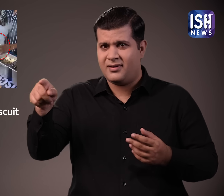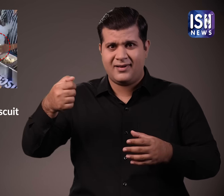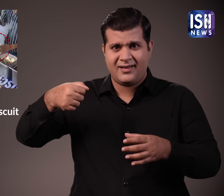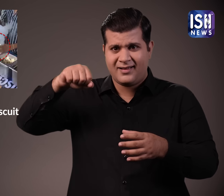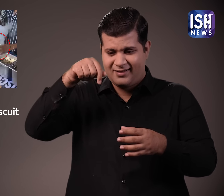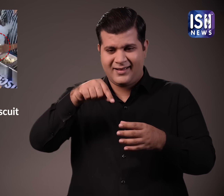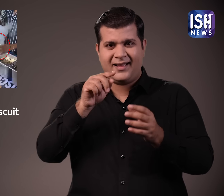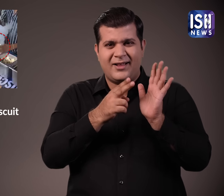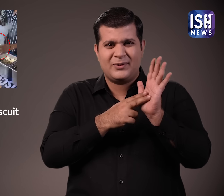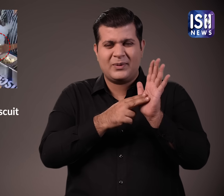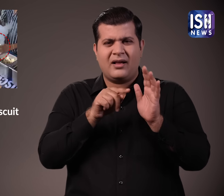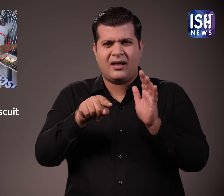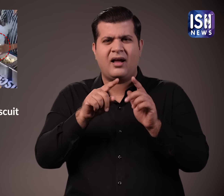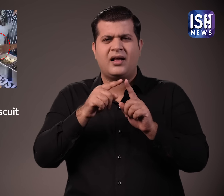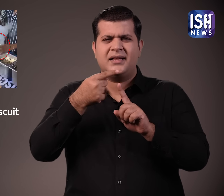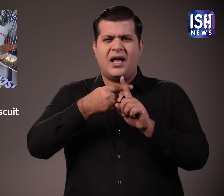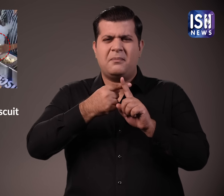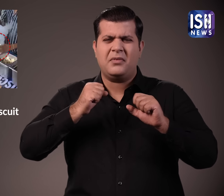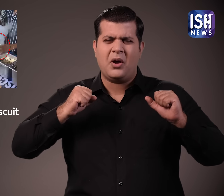Liquid Nitrogens are extremely cold.